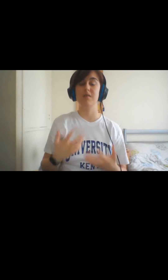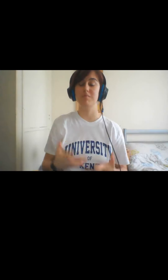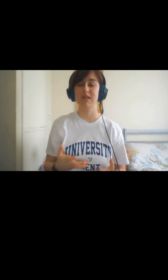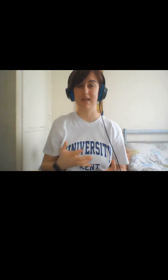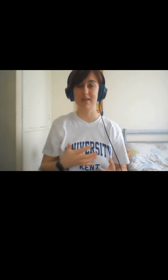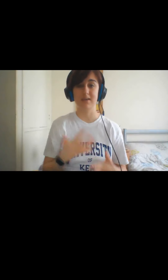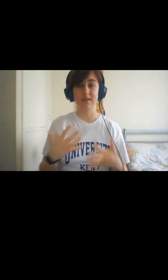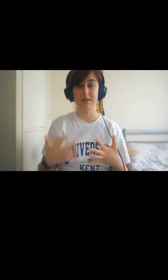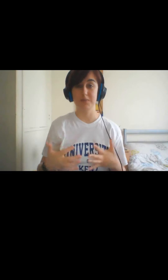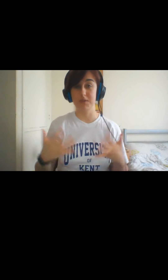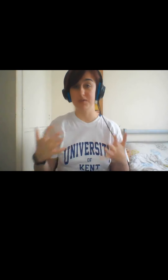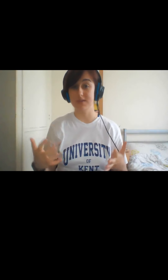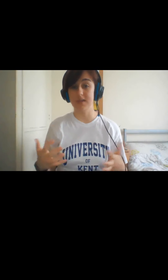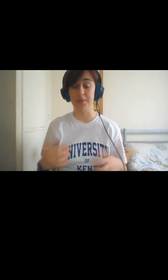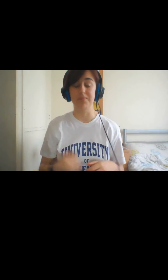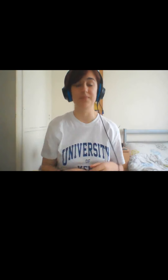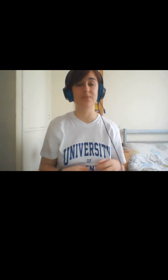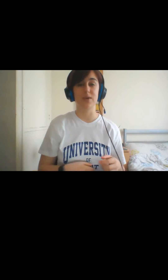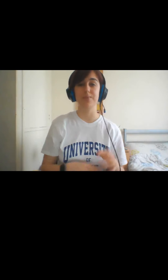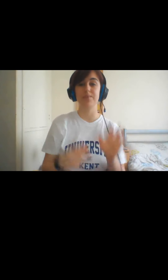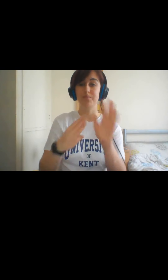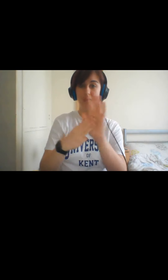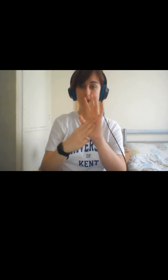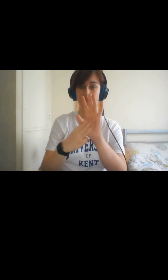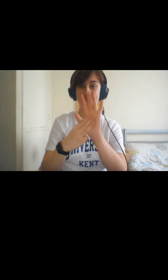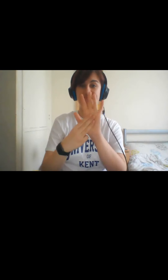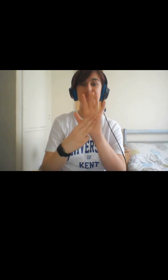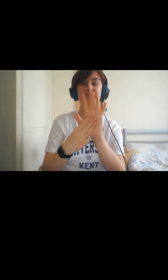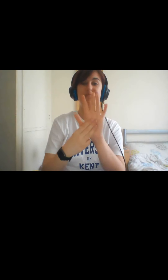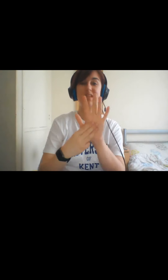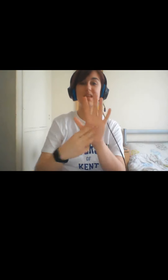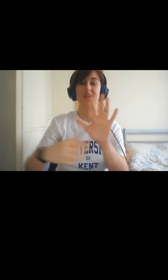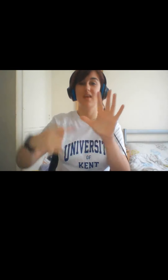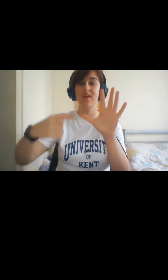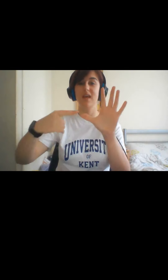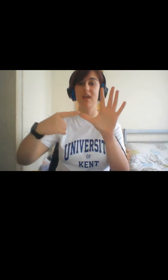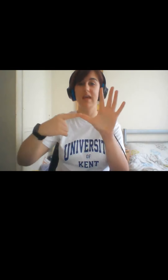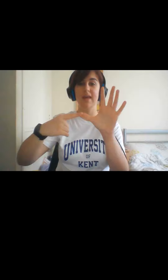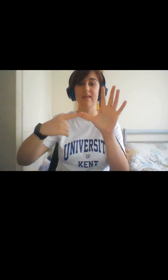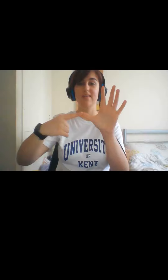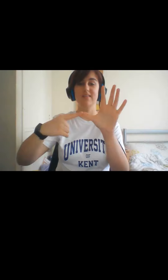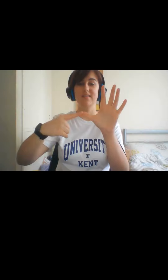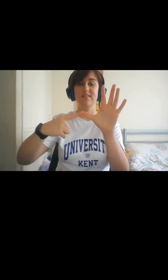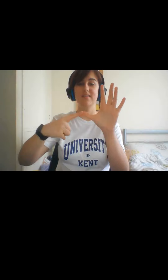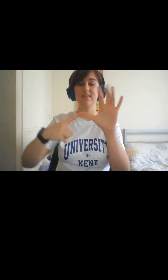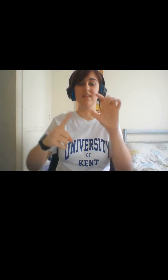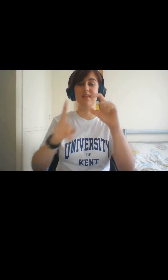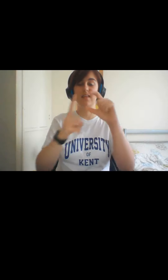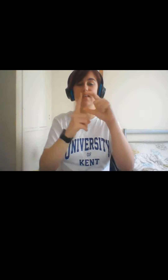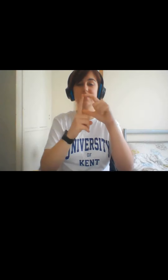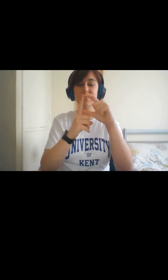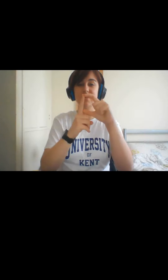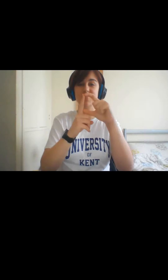And Madagascar is much the same. So M, A, D,